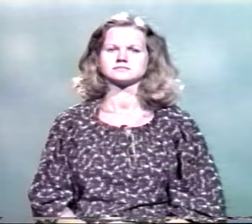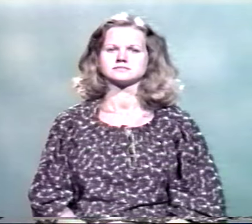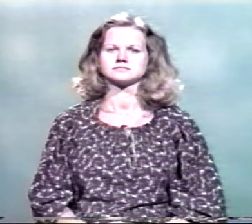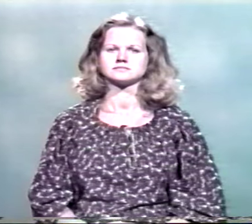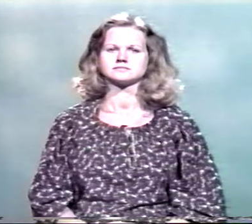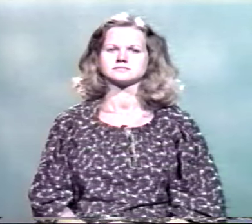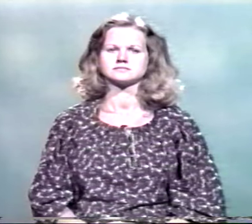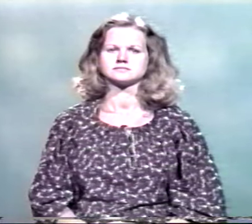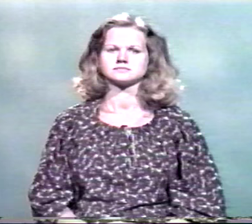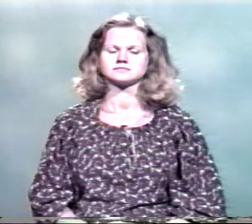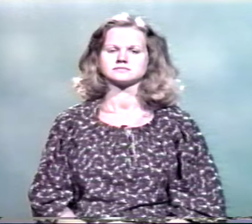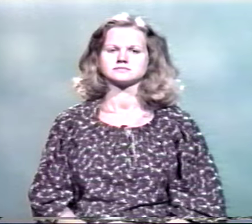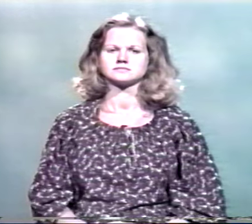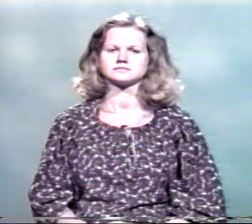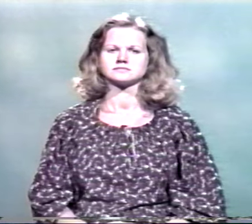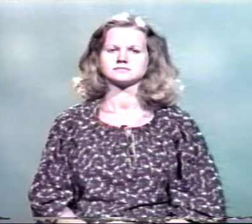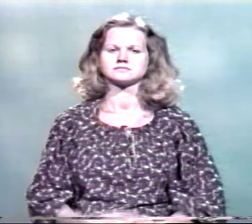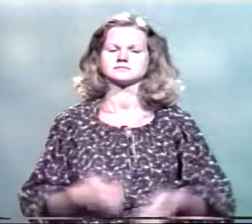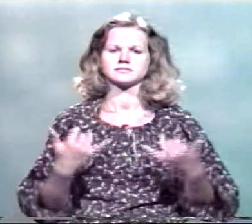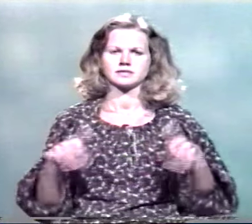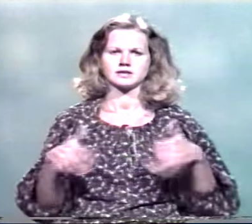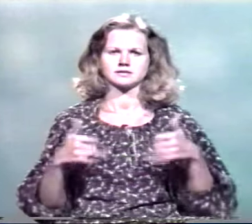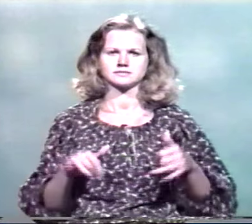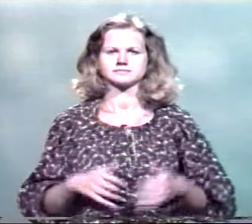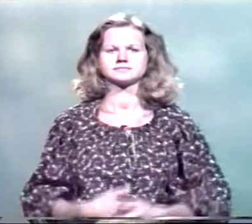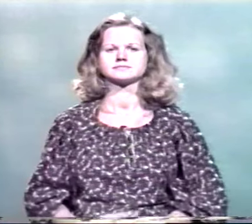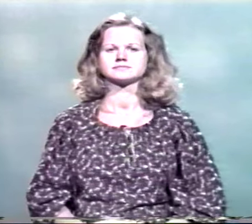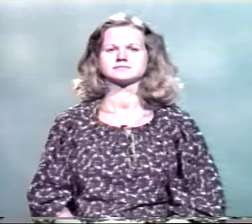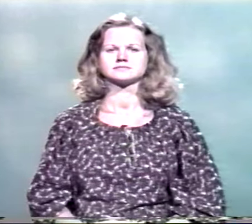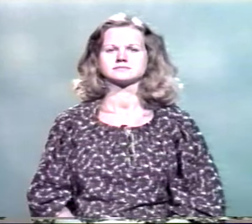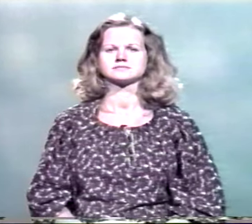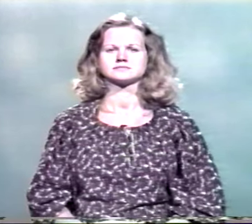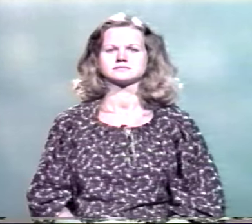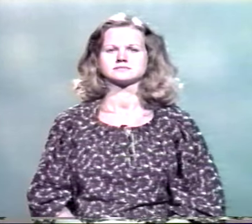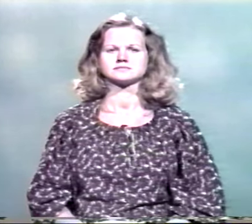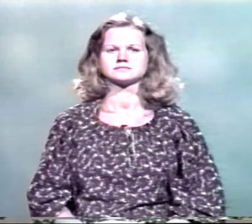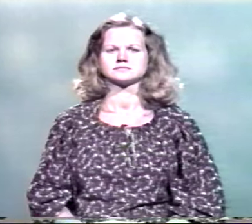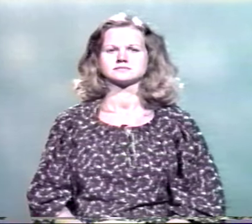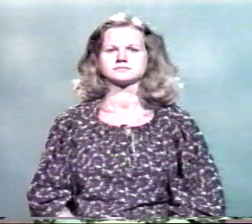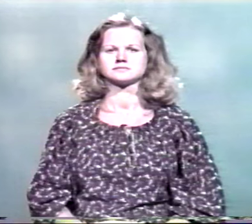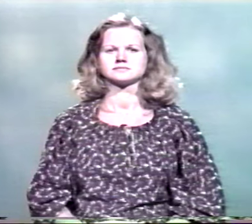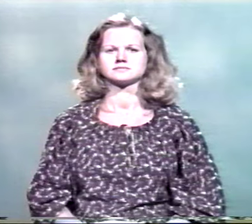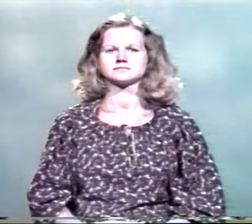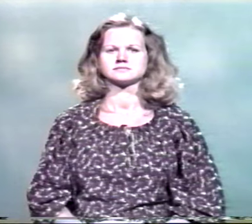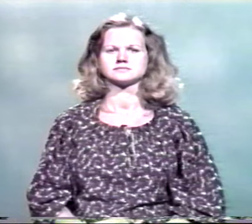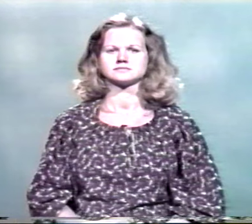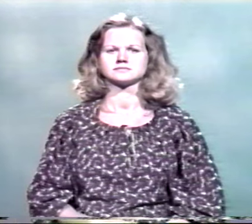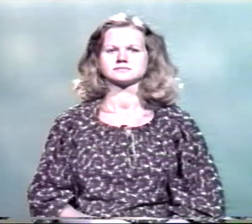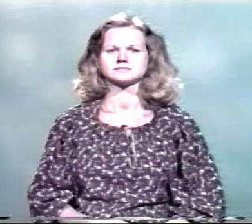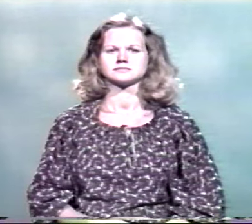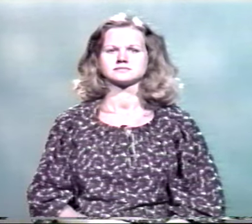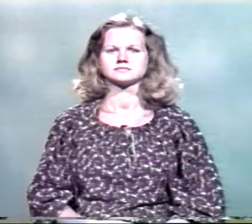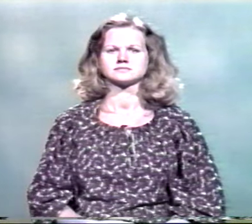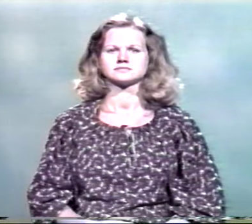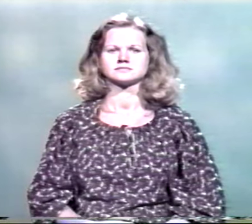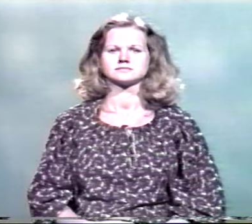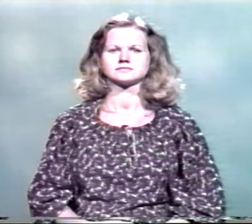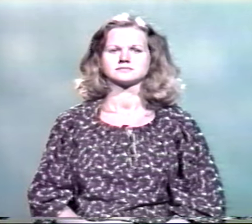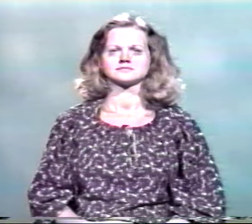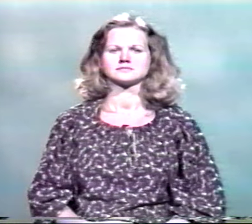Here is the basic form of the sign play. This sign can be made in a way that means to play a lot or for a long